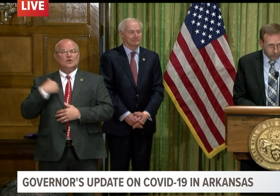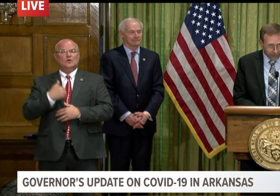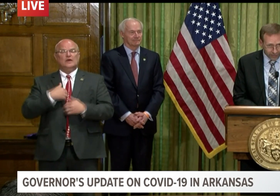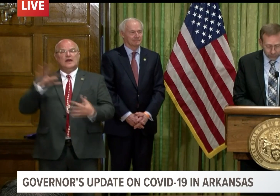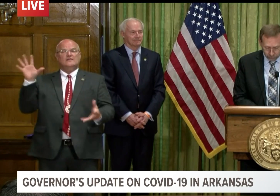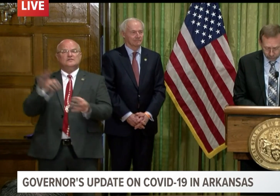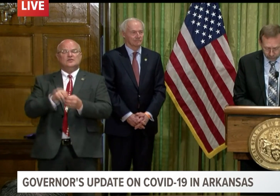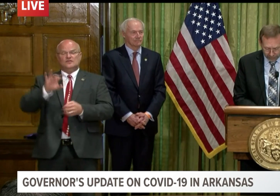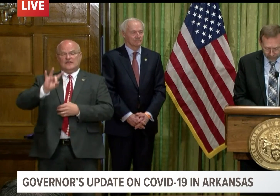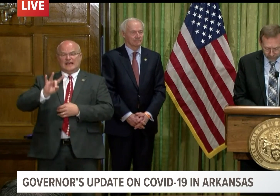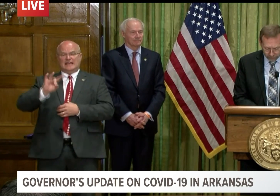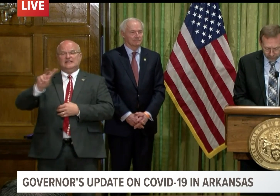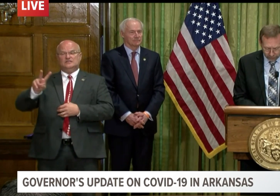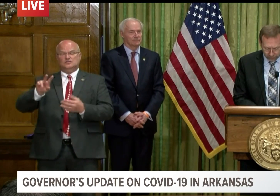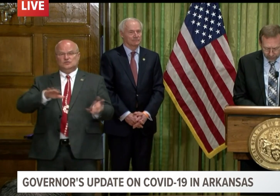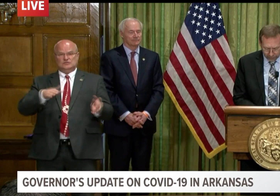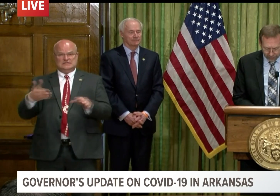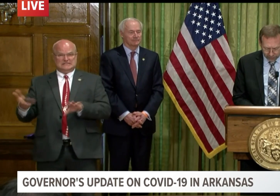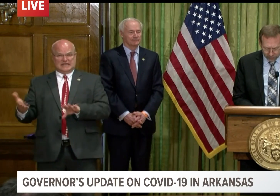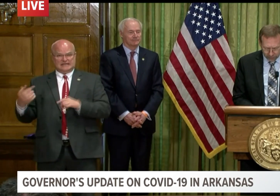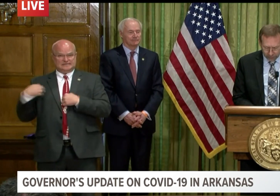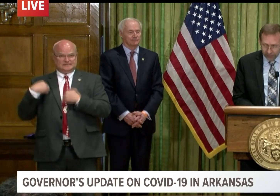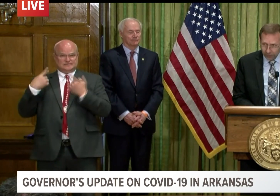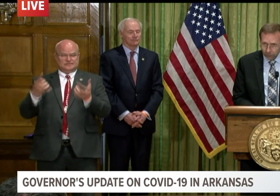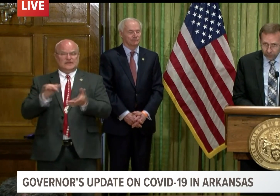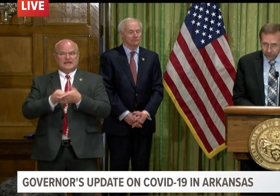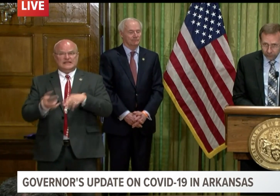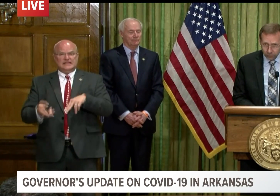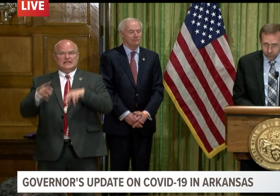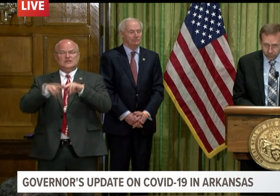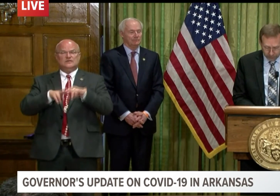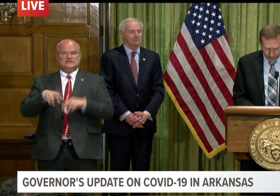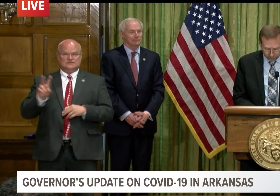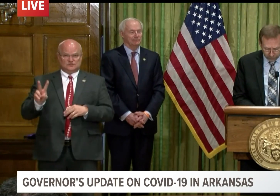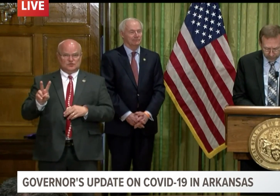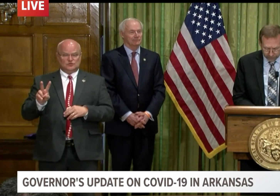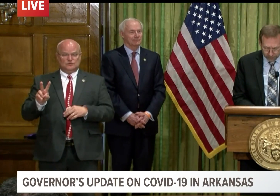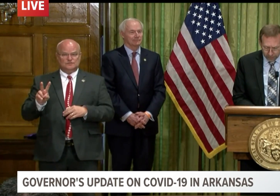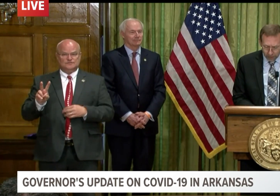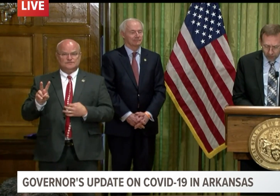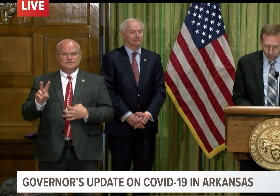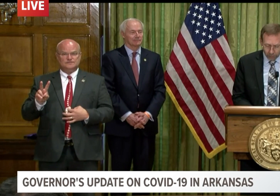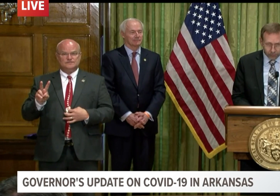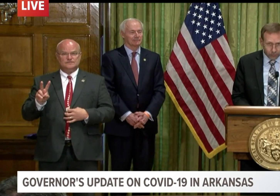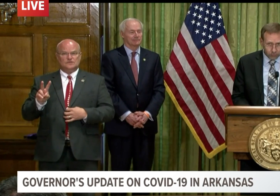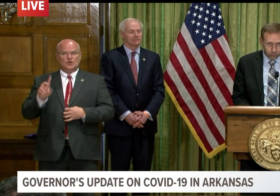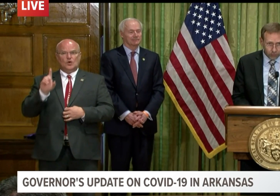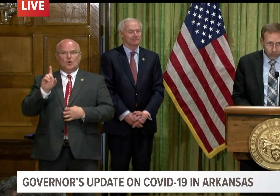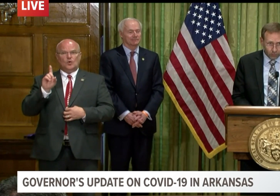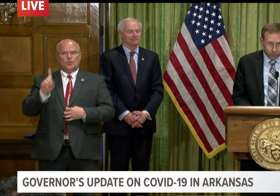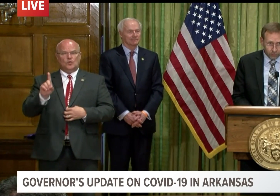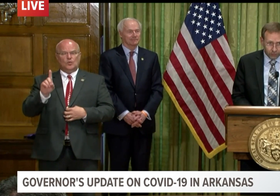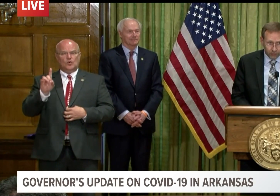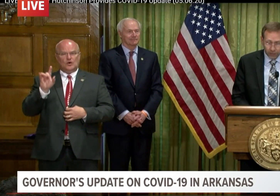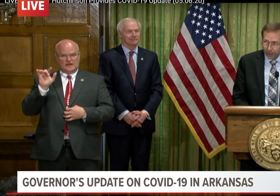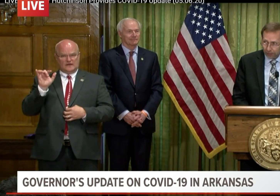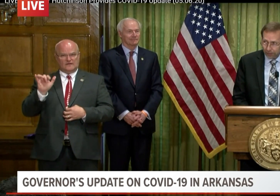have a total of 82 deaths. That is an increase of 2 from yesterday. One of those